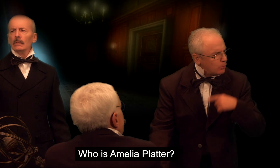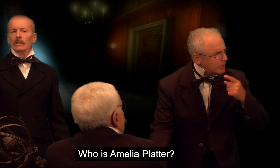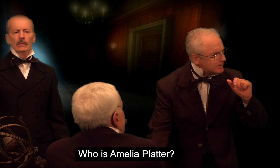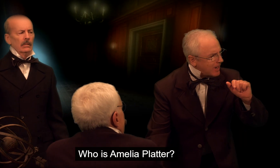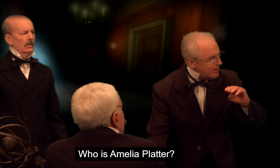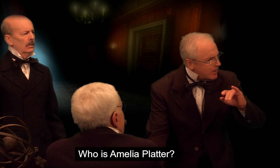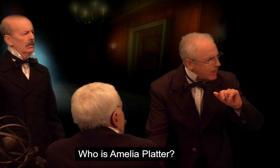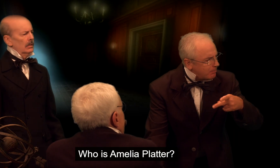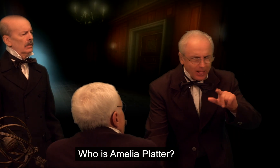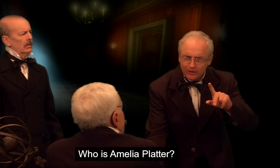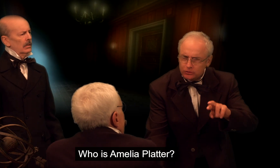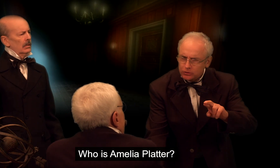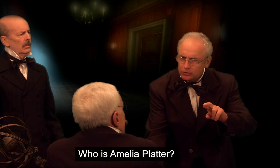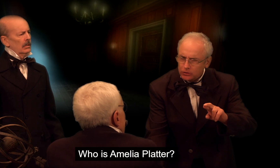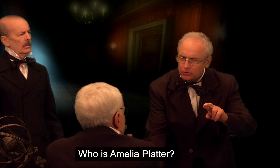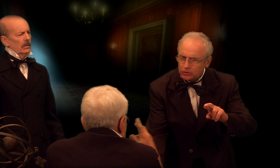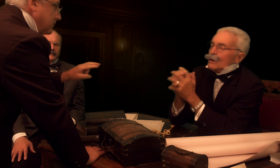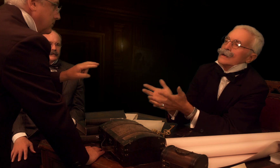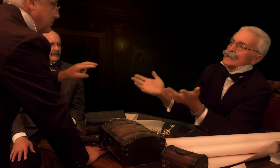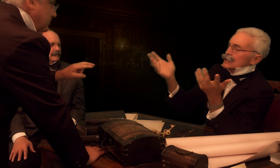Who is Amelia Platter?